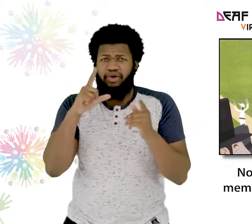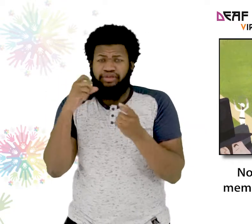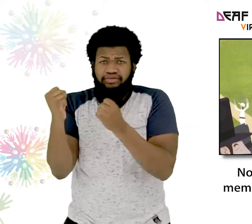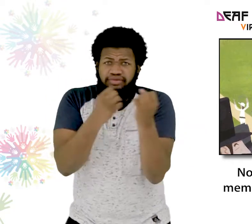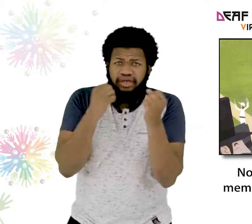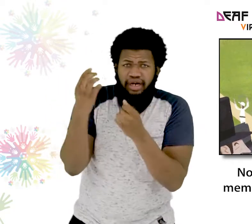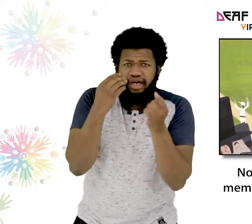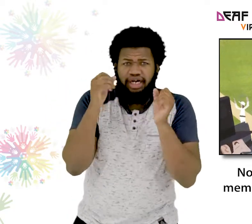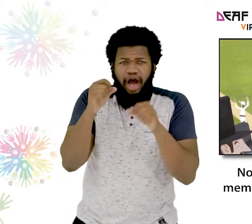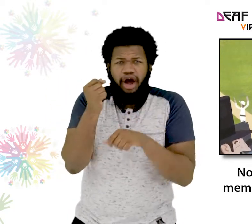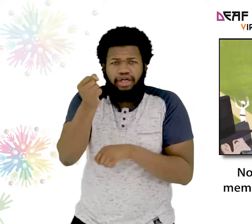could see the signals.